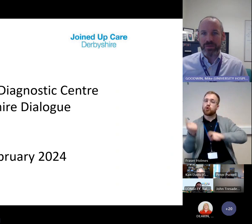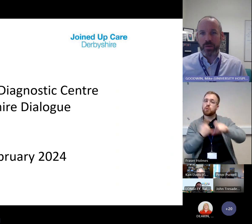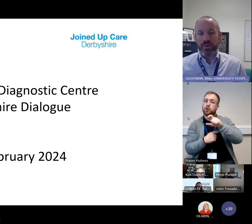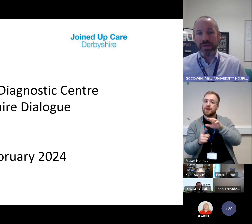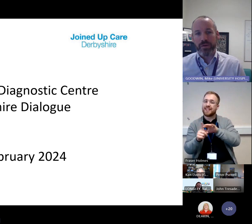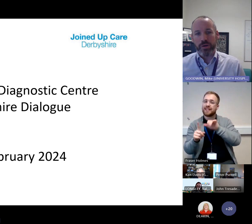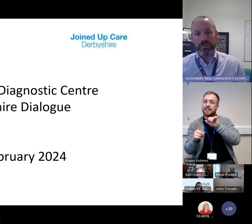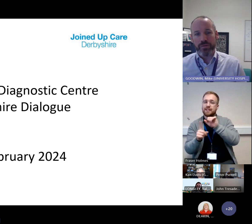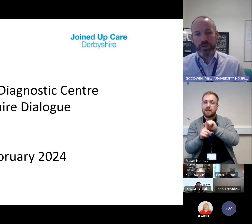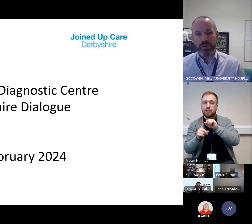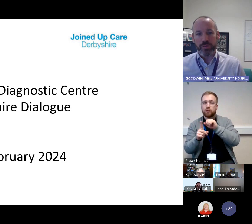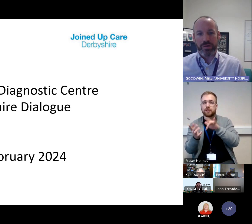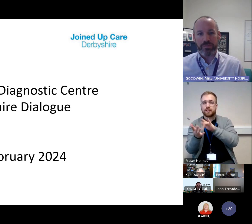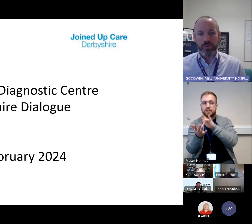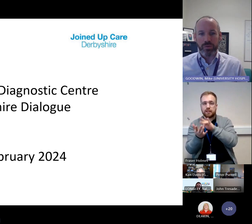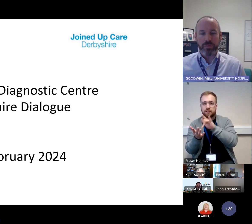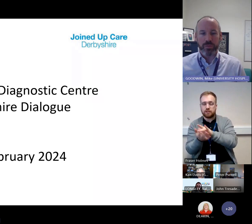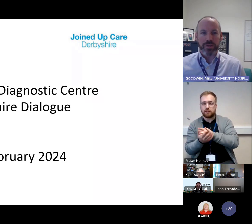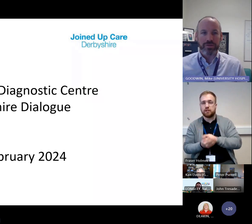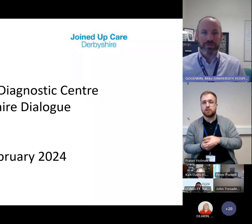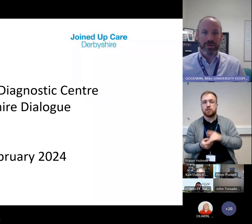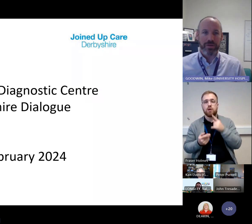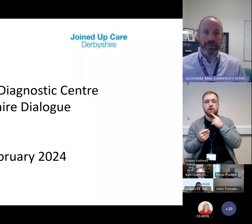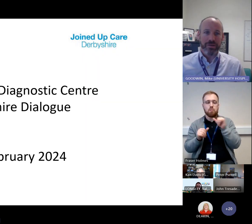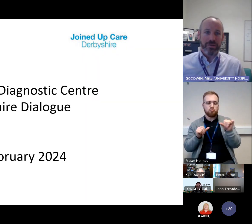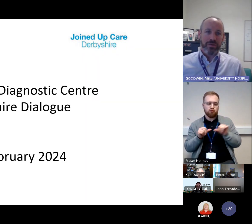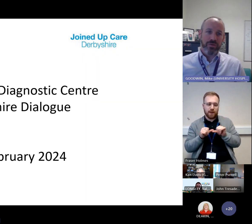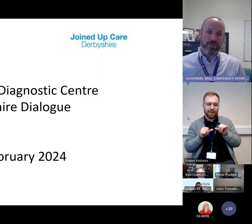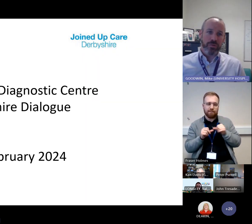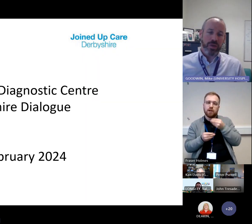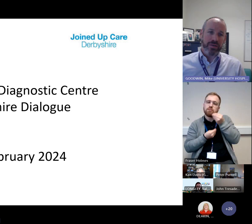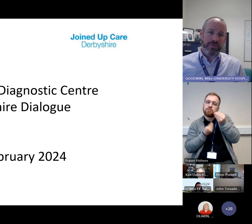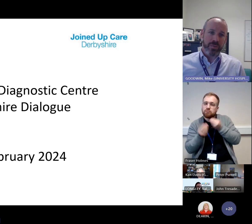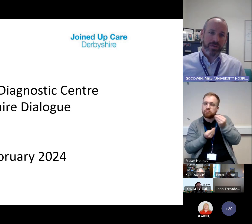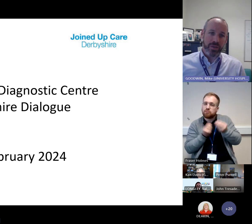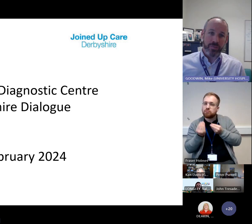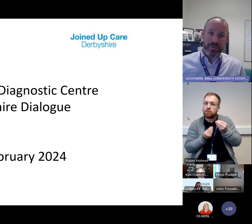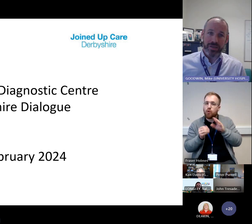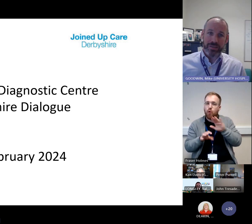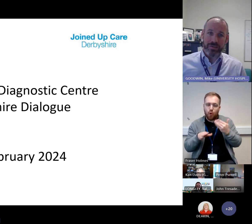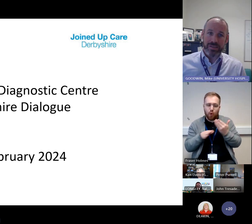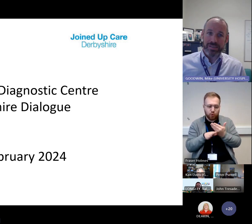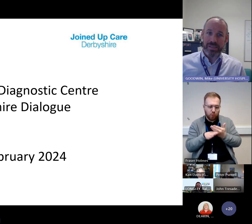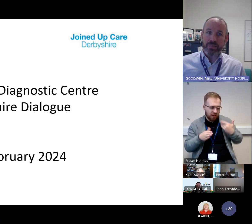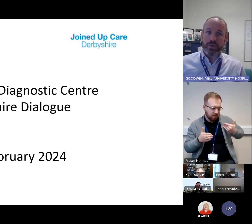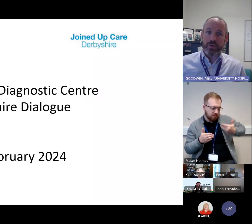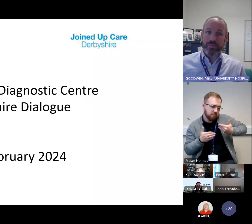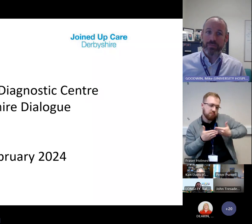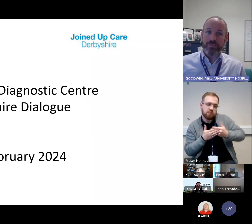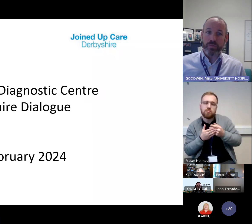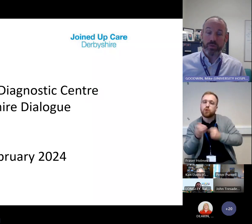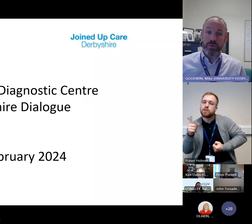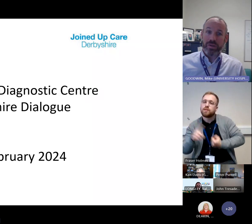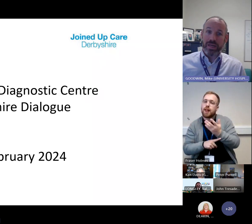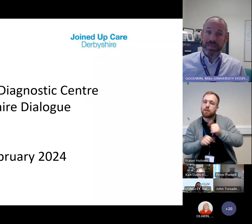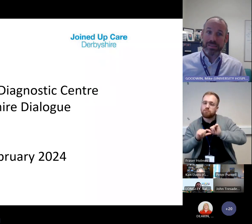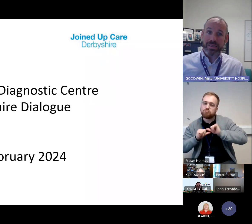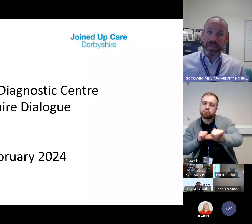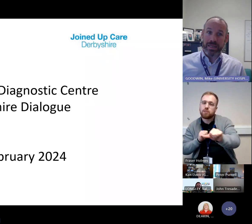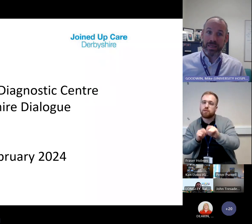and I'm here to give you a brief overview of all of the work that's gone in to developing the Community Diagnostic Centre programme